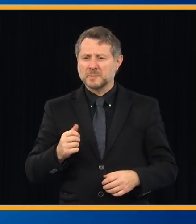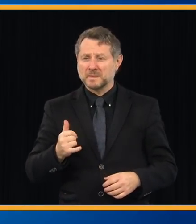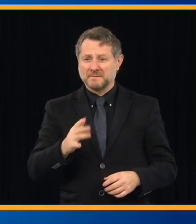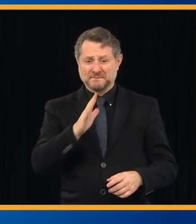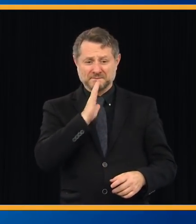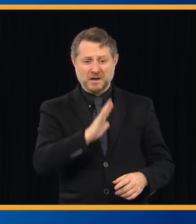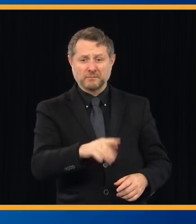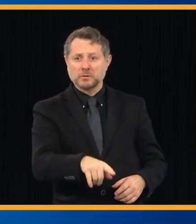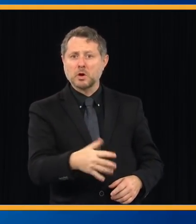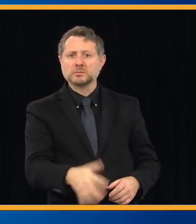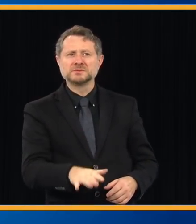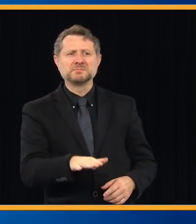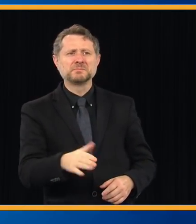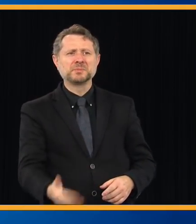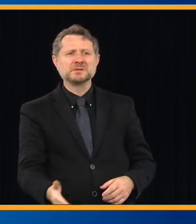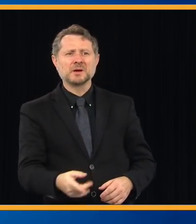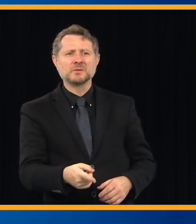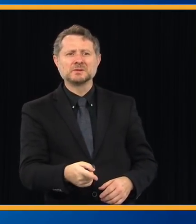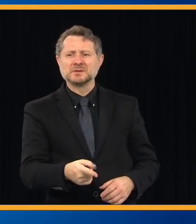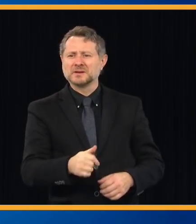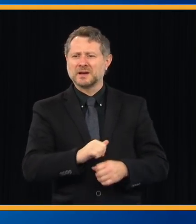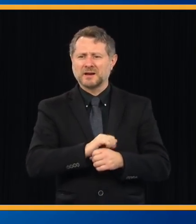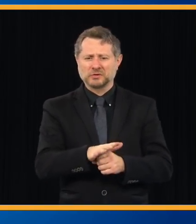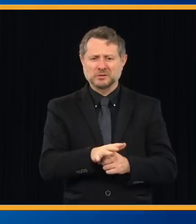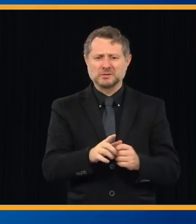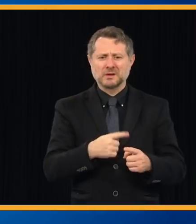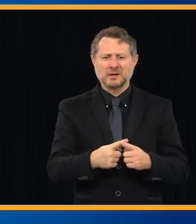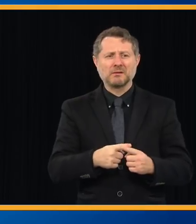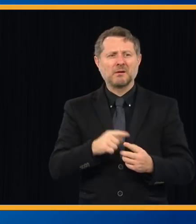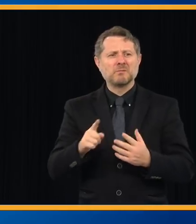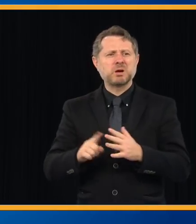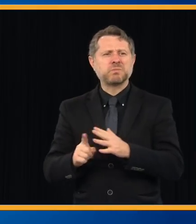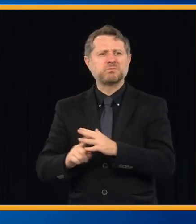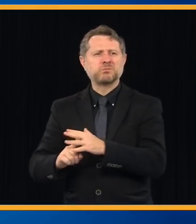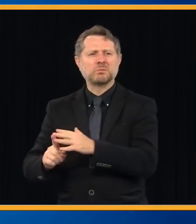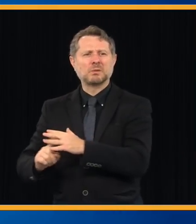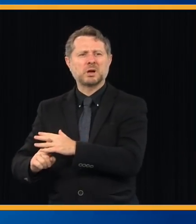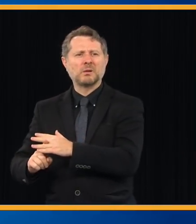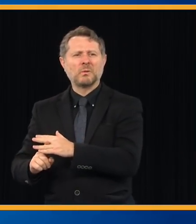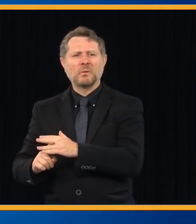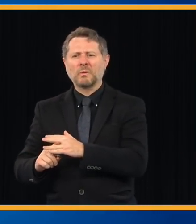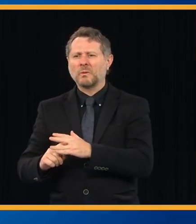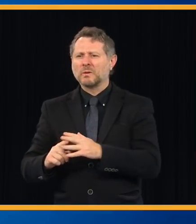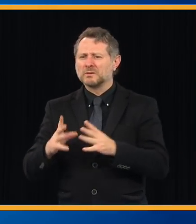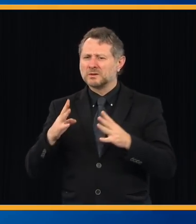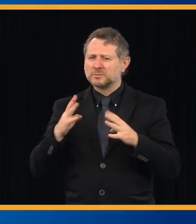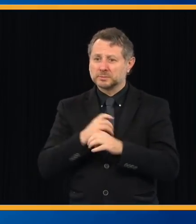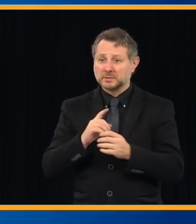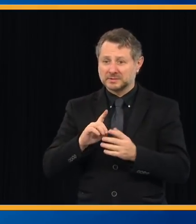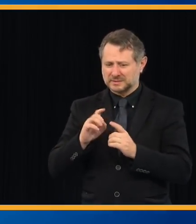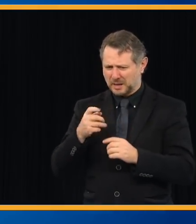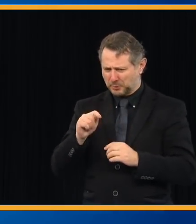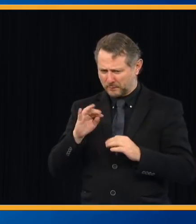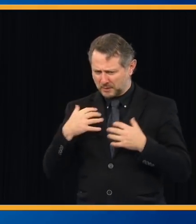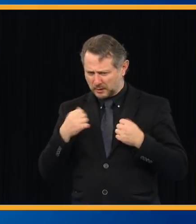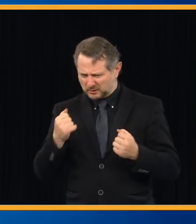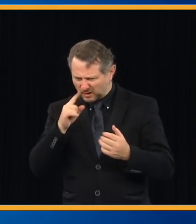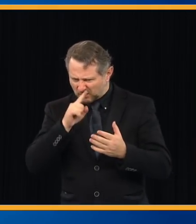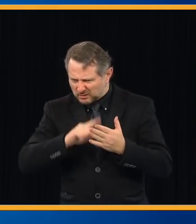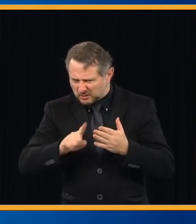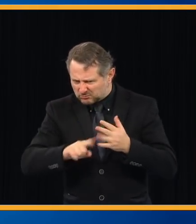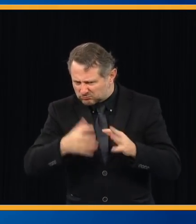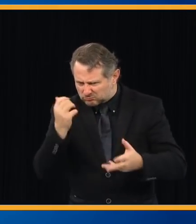from COVID-related complications, and the State Department of Health is investigating several other